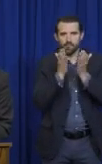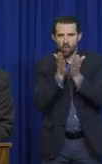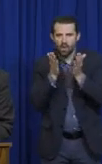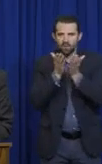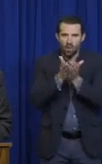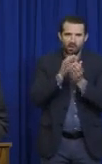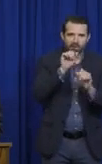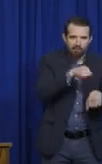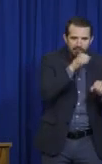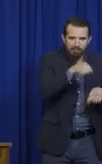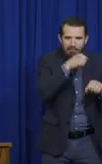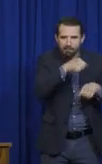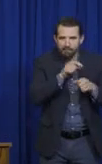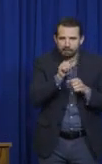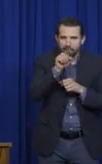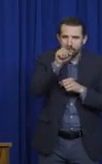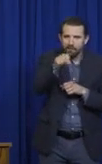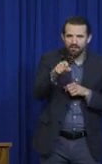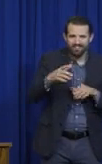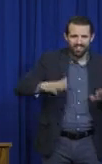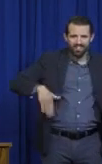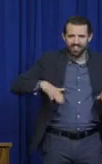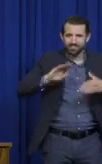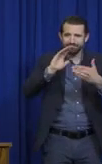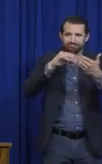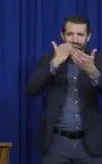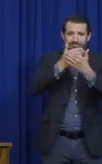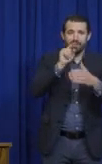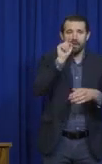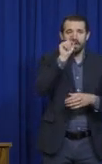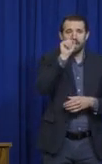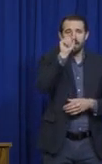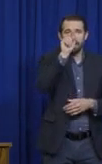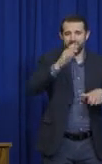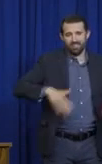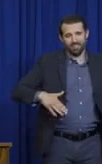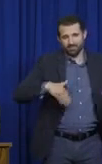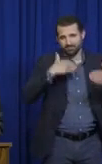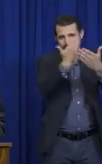I'm going to turn next to Dr. Don Kerrigan from News Center.